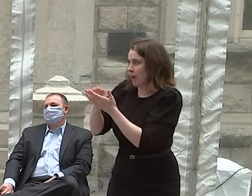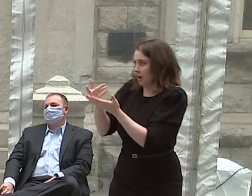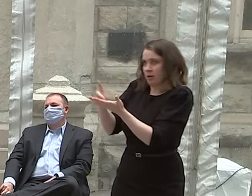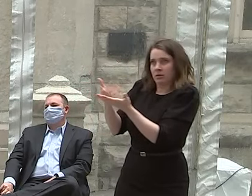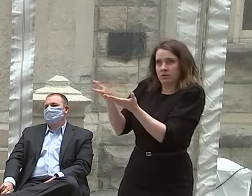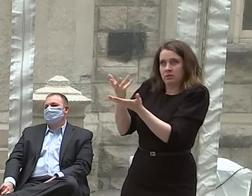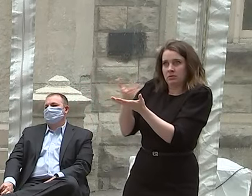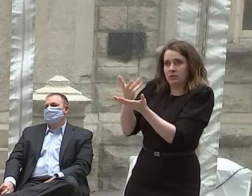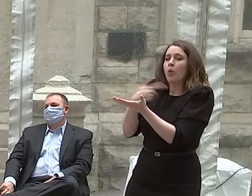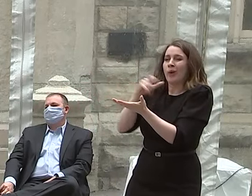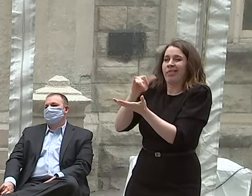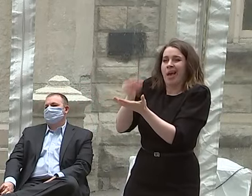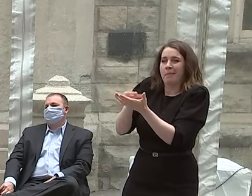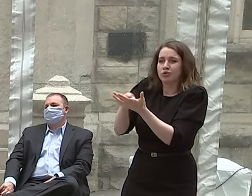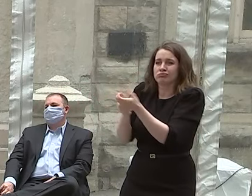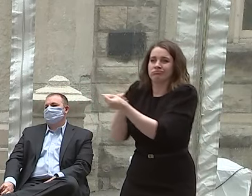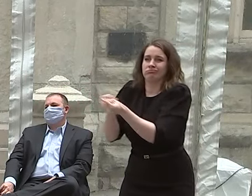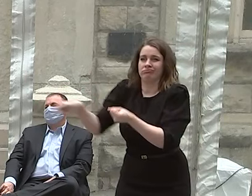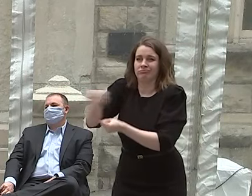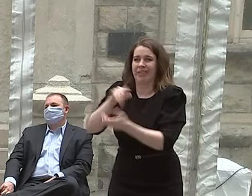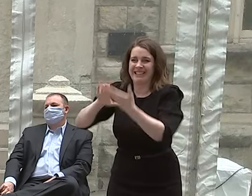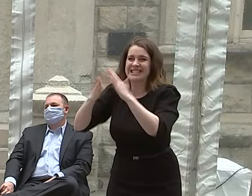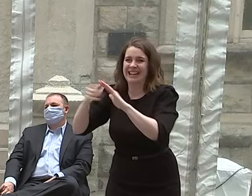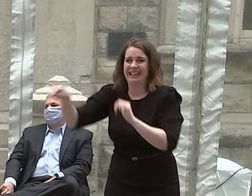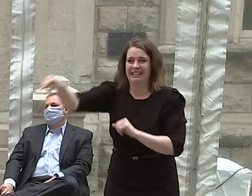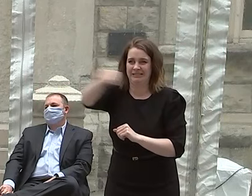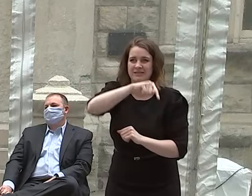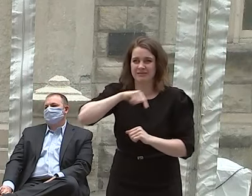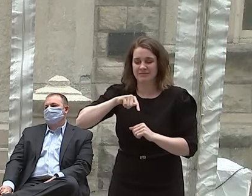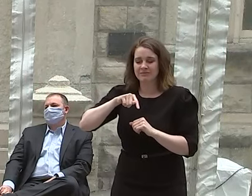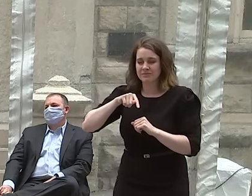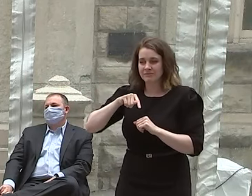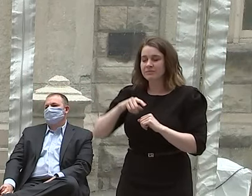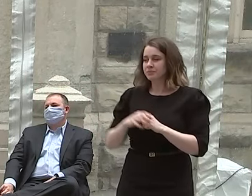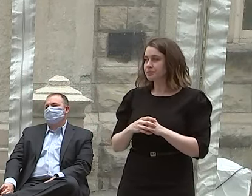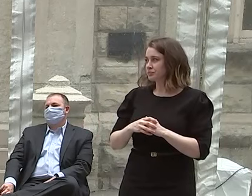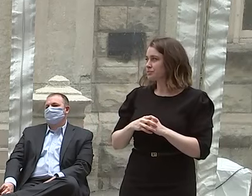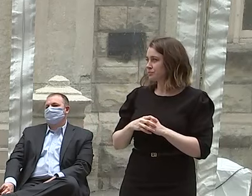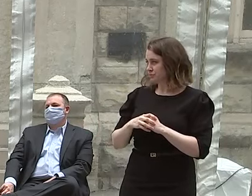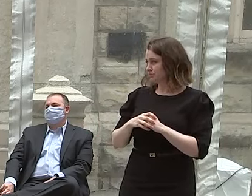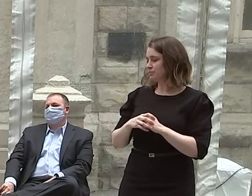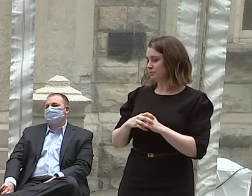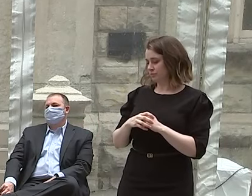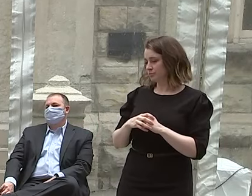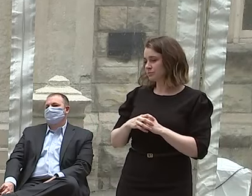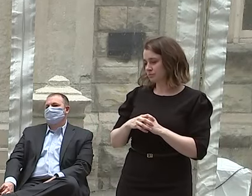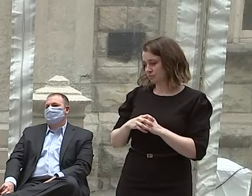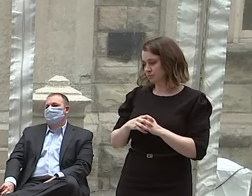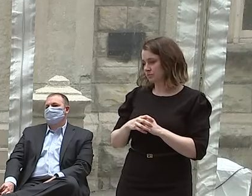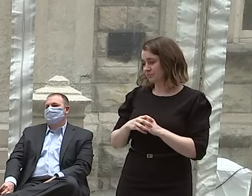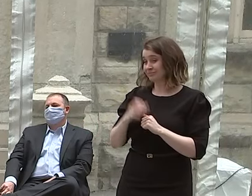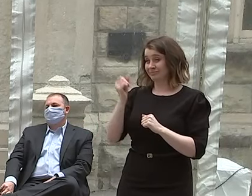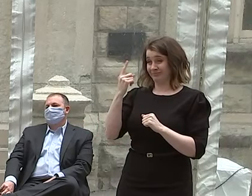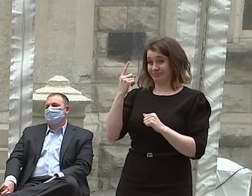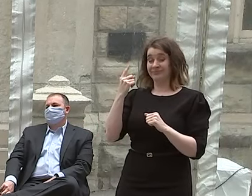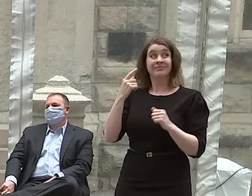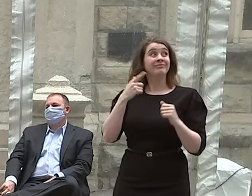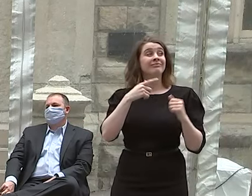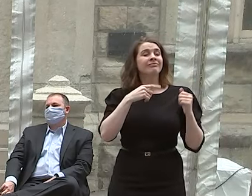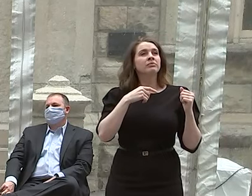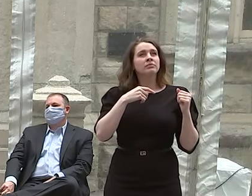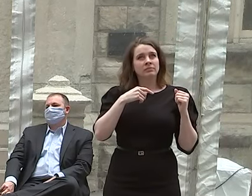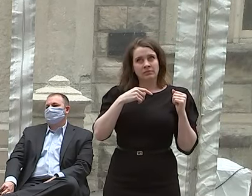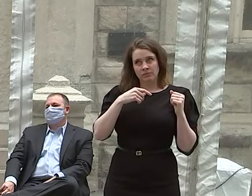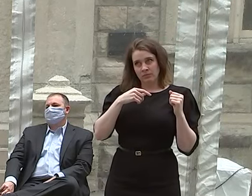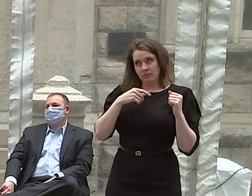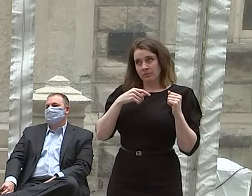be directed to the cities. I think that they need to lower the threshold. Right, in the last package, it was 500,000